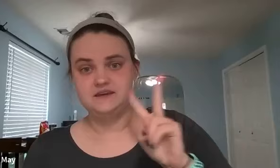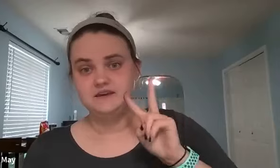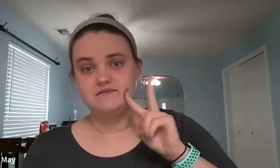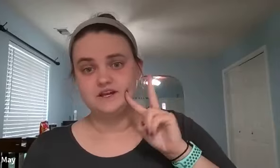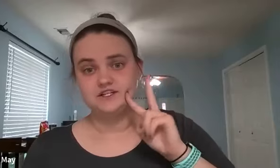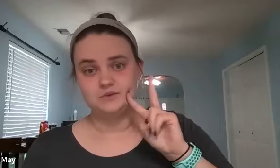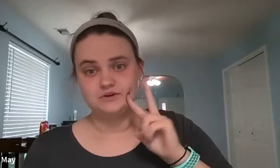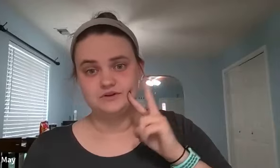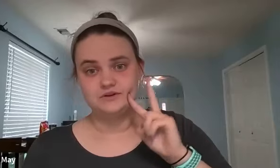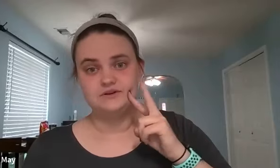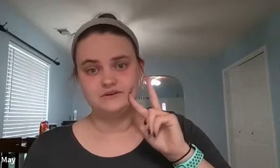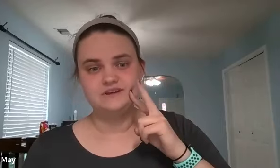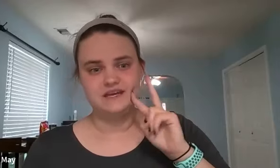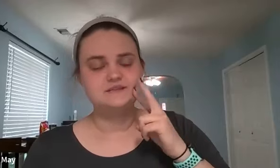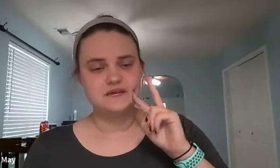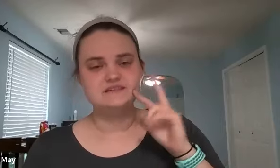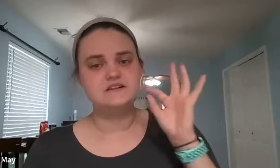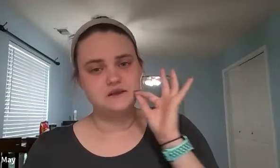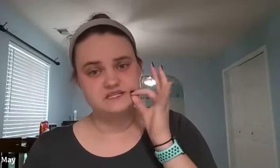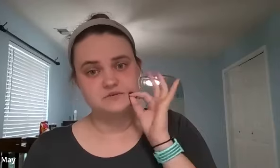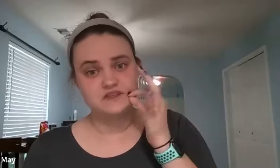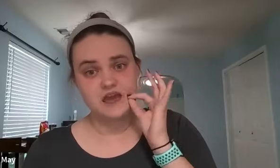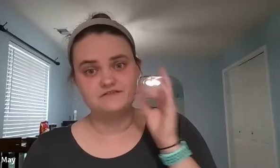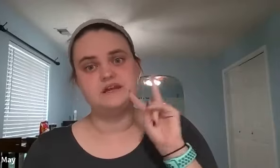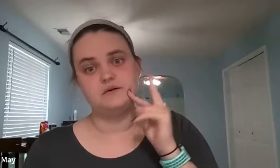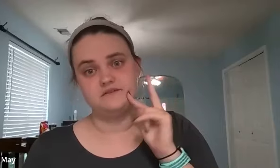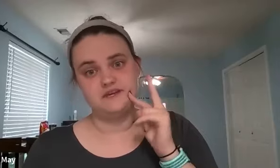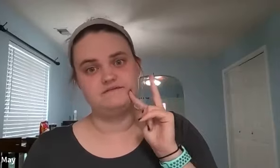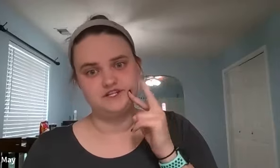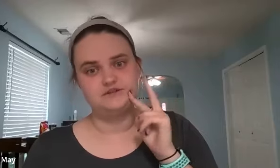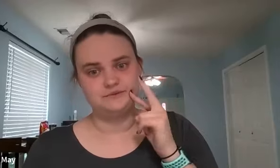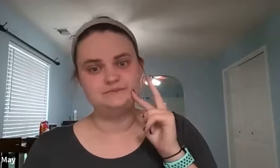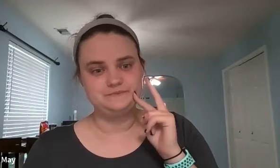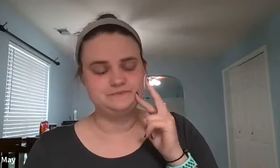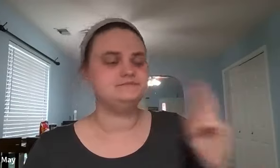V, vegetable. It's basically like we did with the F, but now with the V, vegetable. The